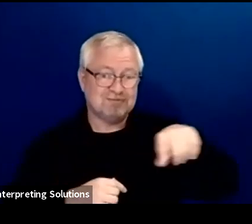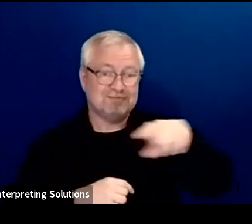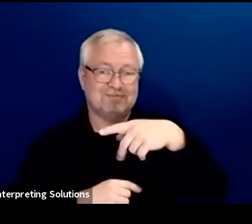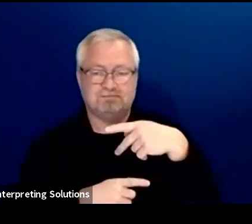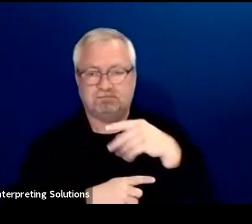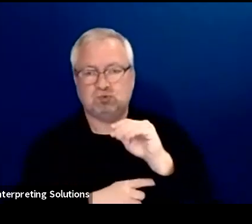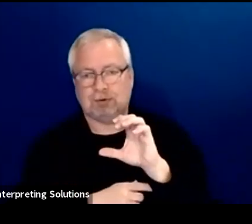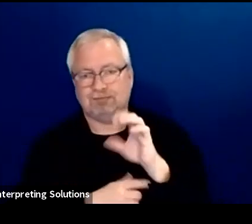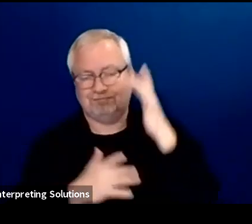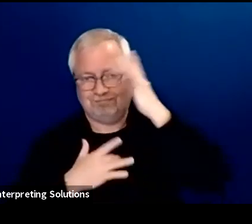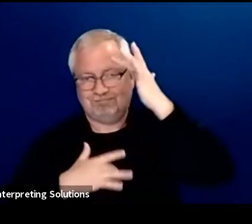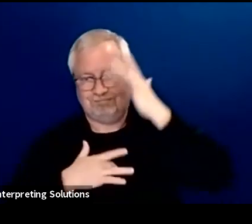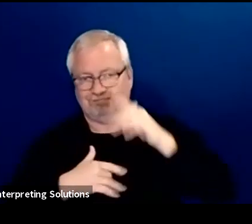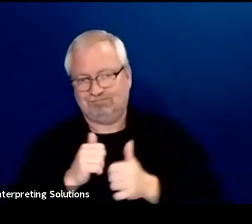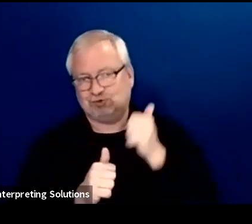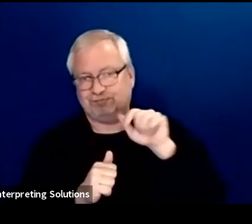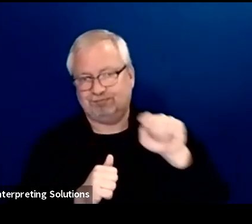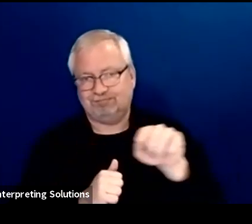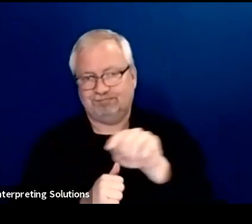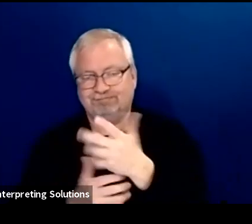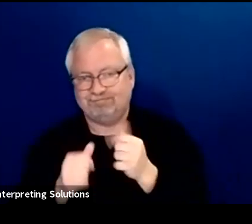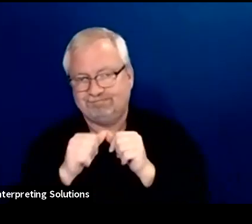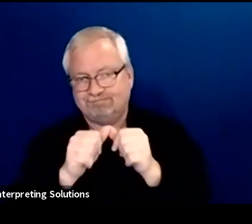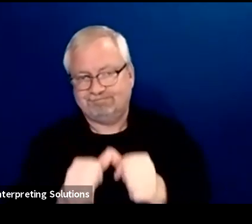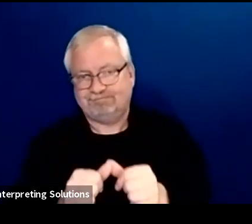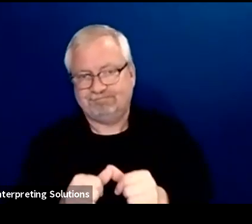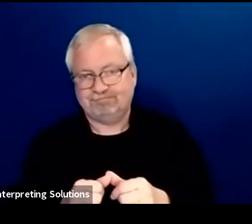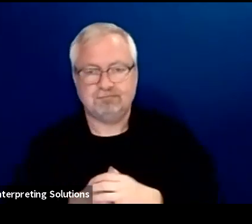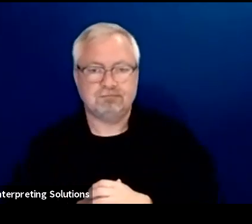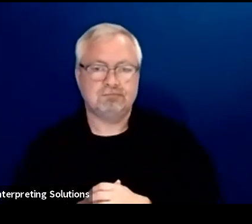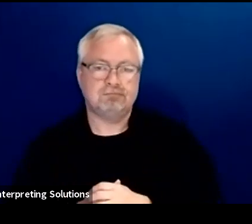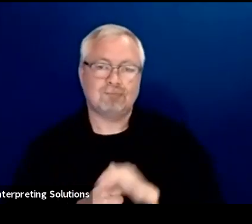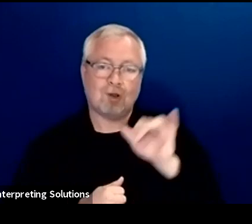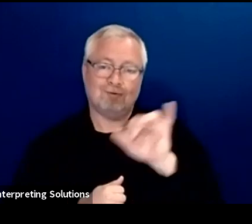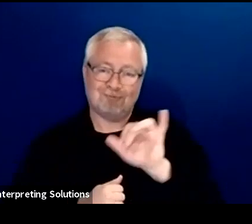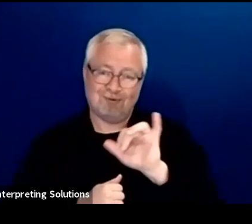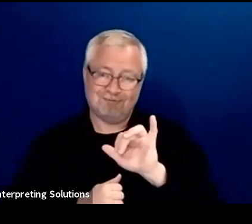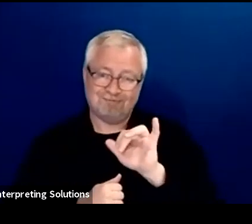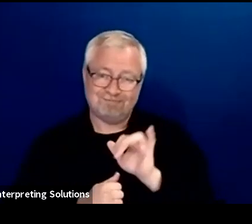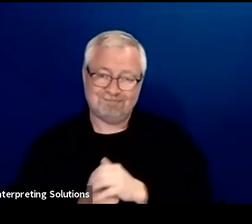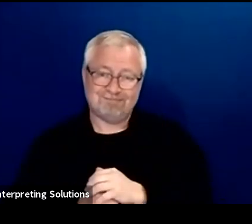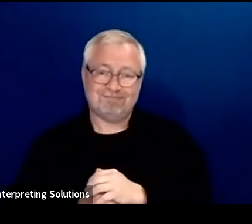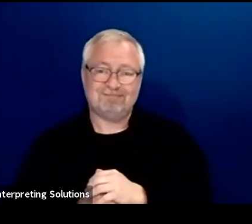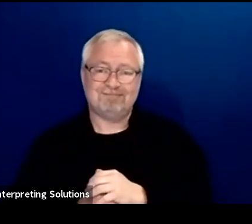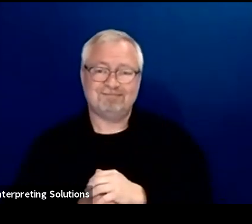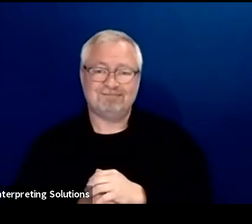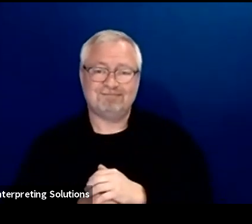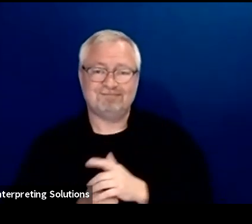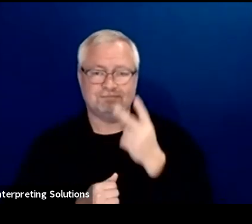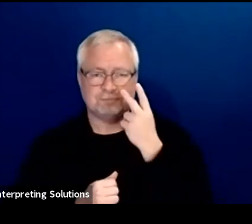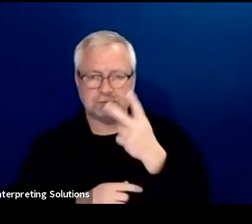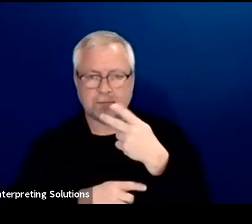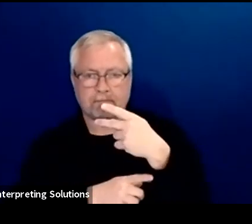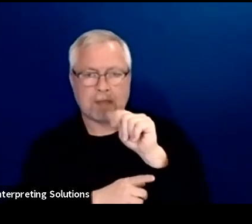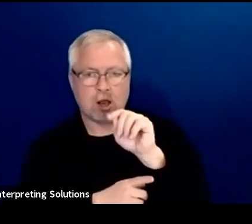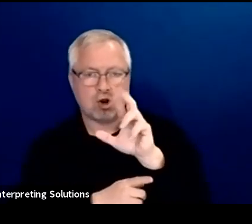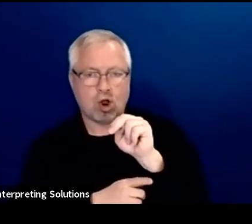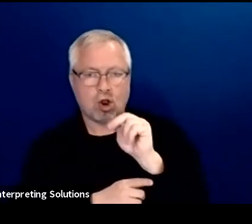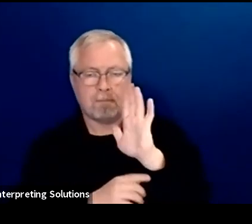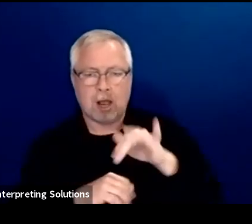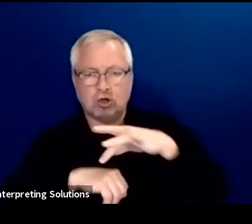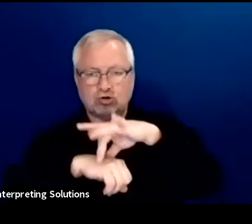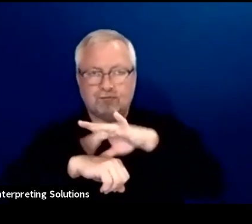and also distributed interesting patterns by geography, age, and so forth. So